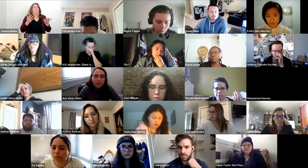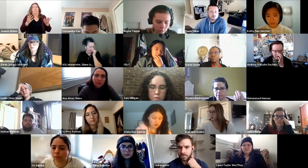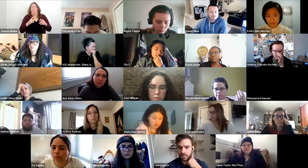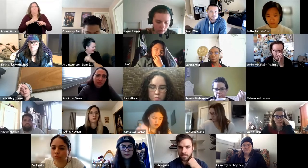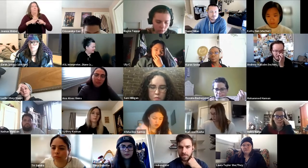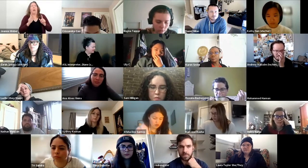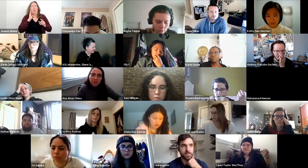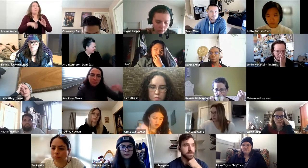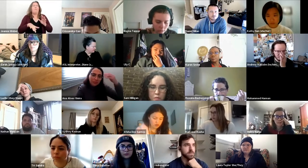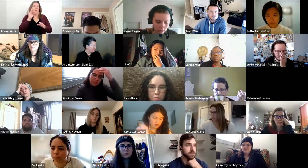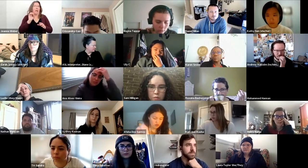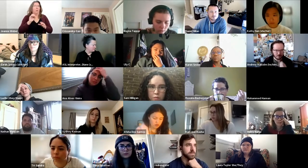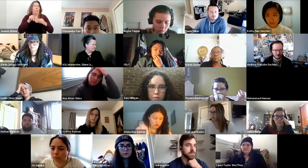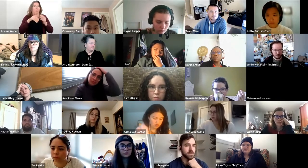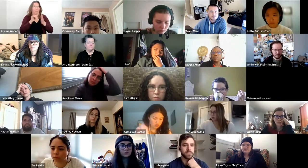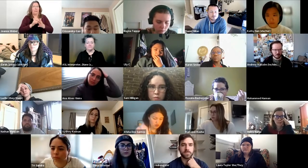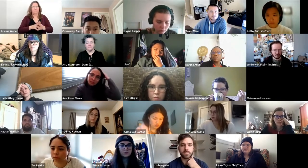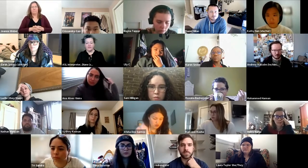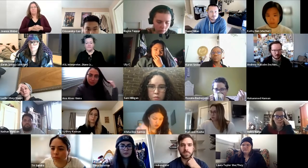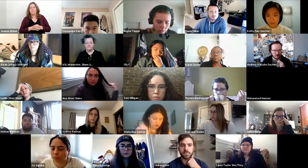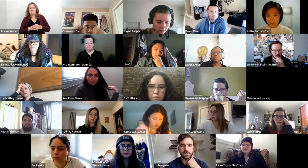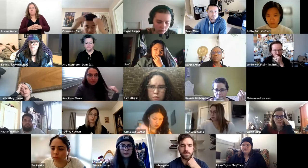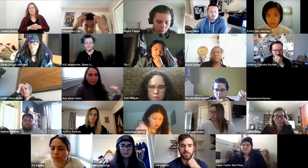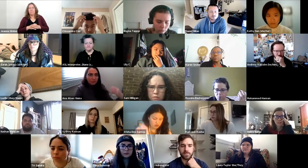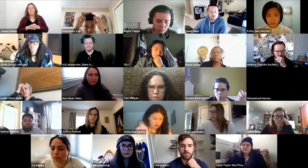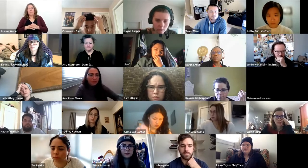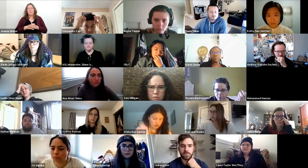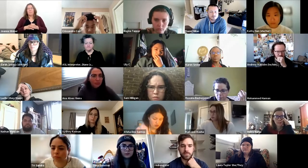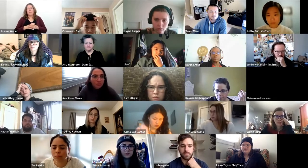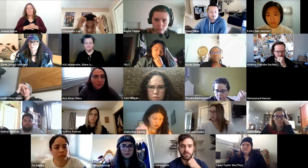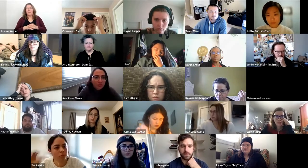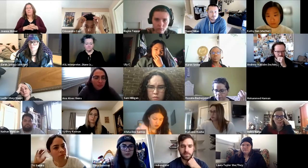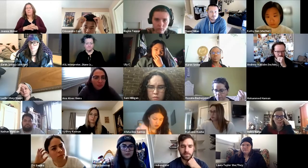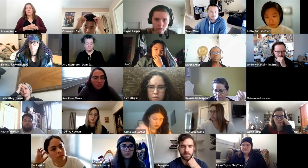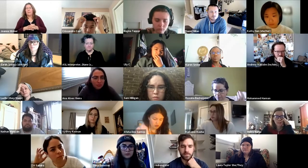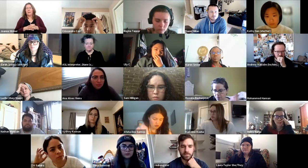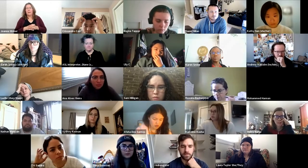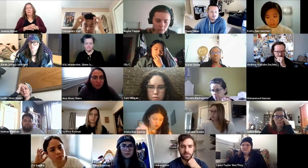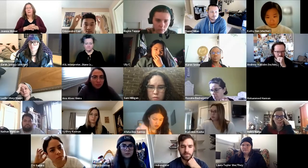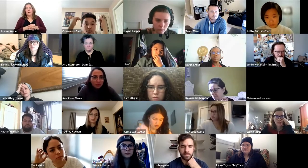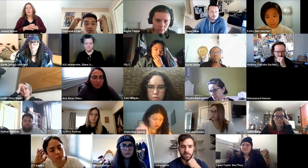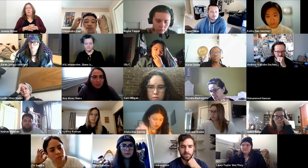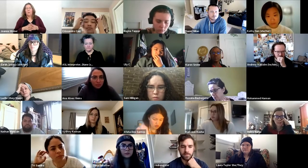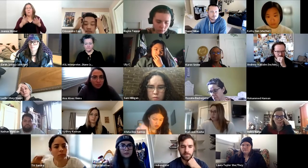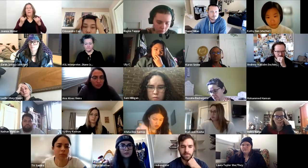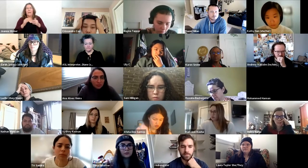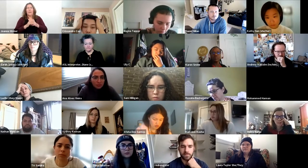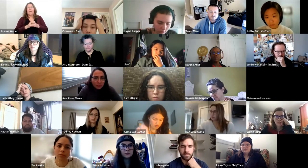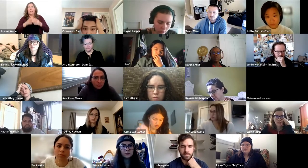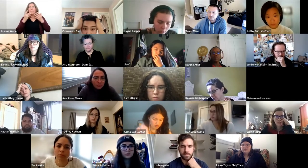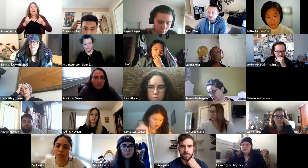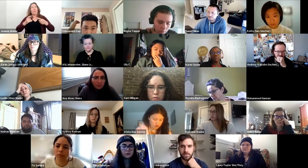physical textbooks. I don't have information about that yet, but I will try to find out.